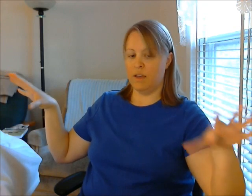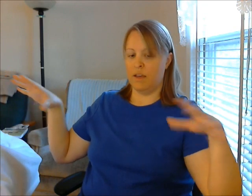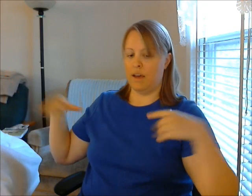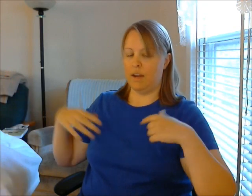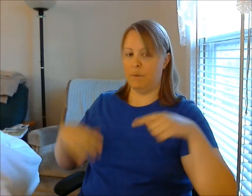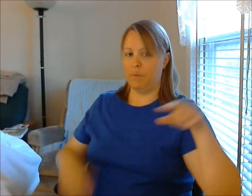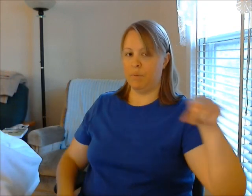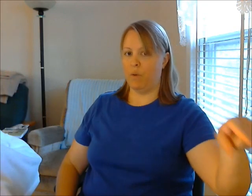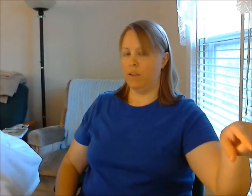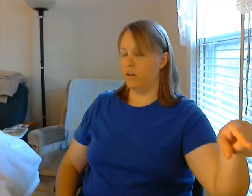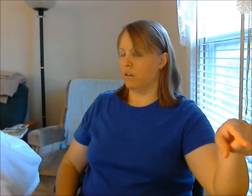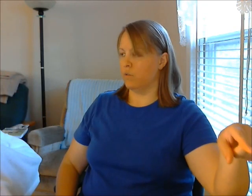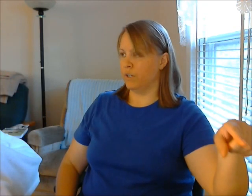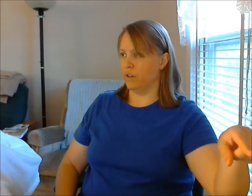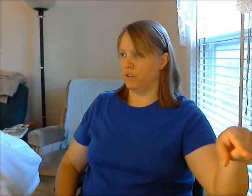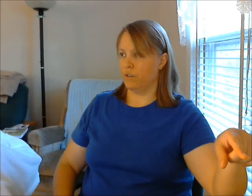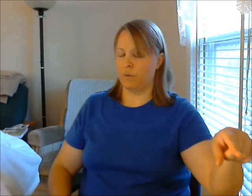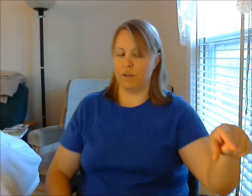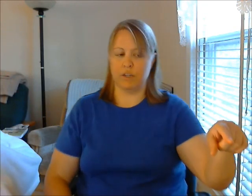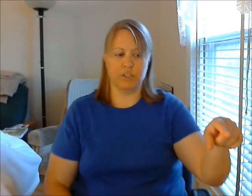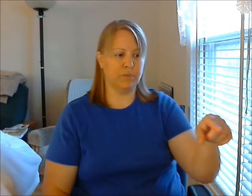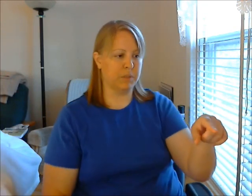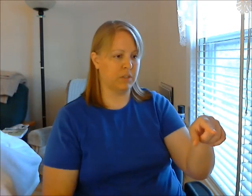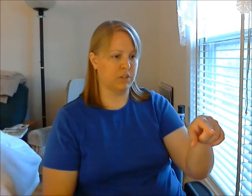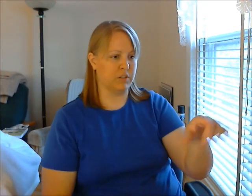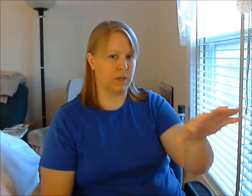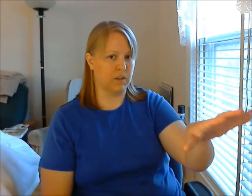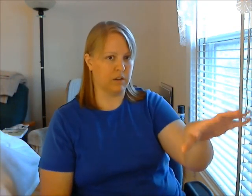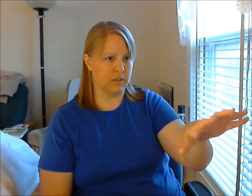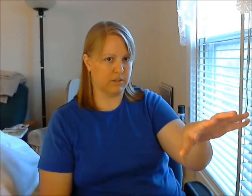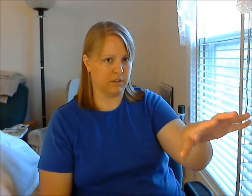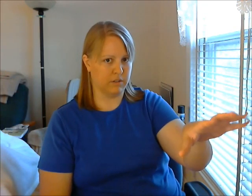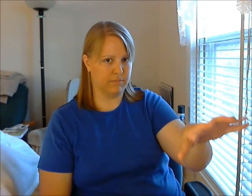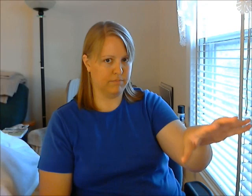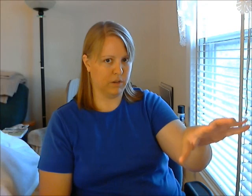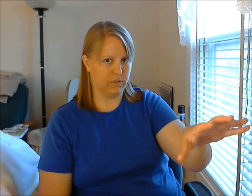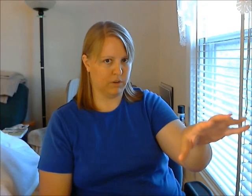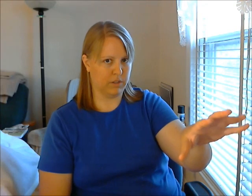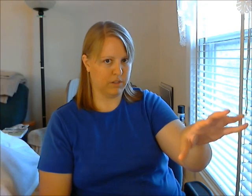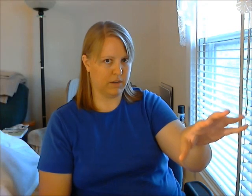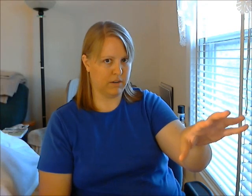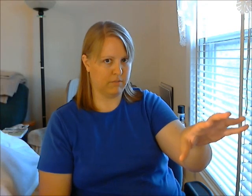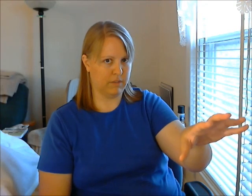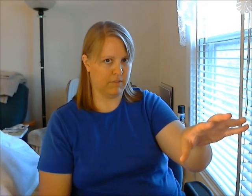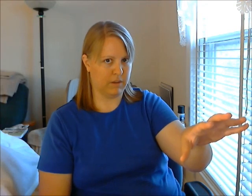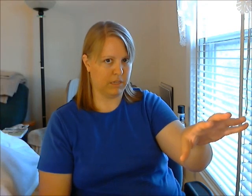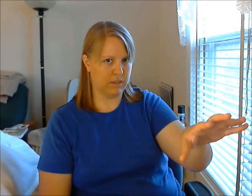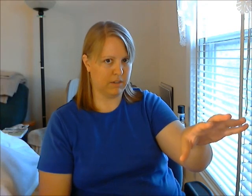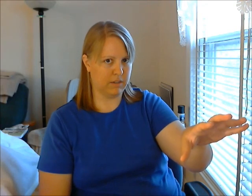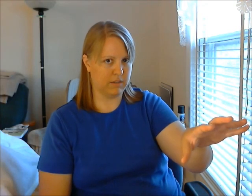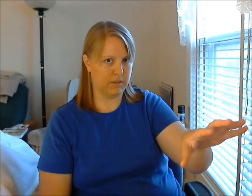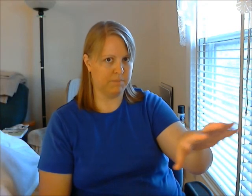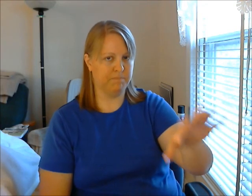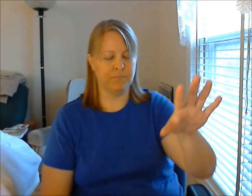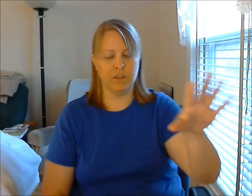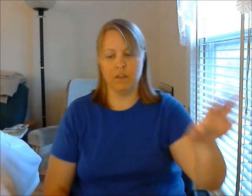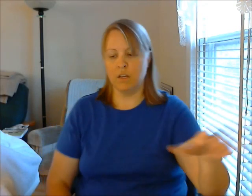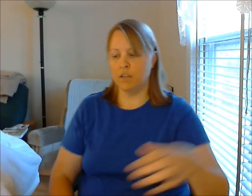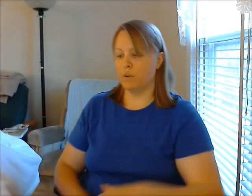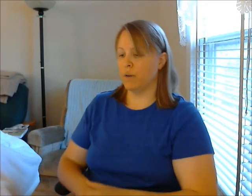And I'm gonna put my white dog over here so that when I shift positions, white dog is still over on this side, if that makes any sense. So when